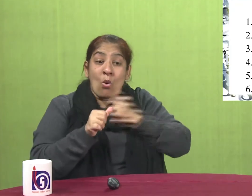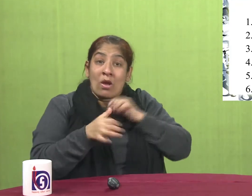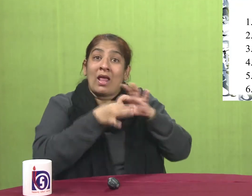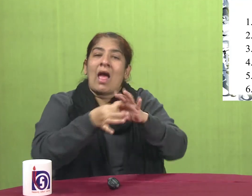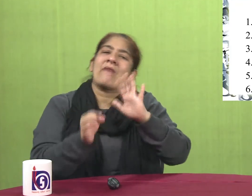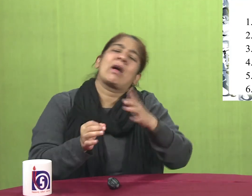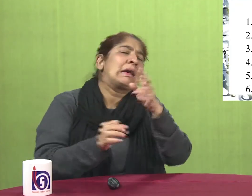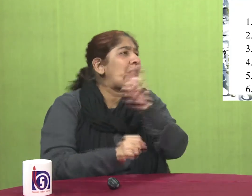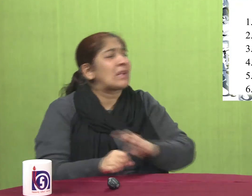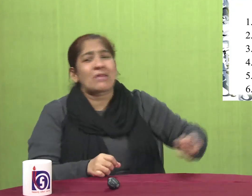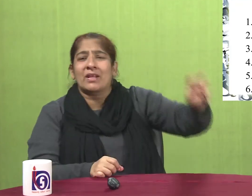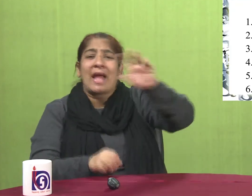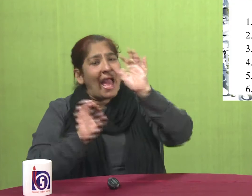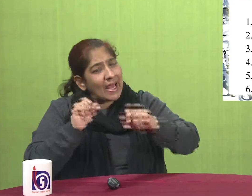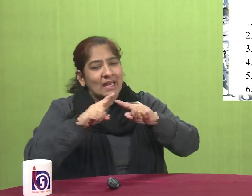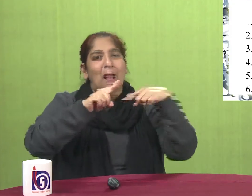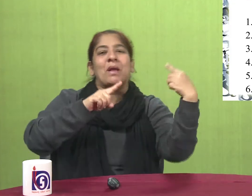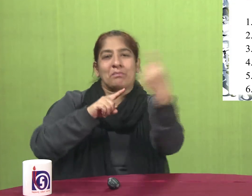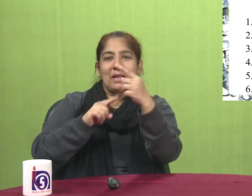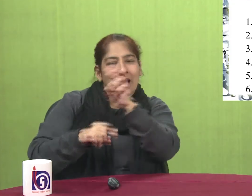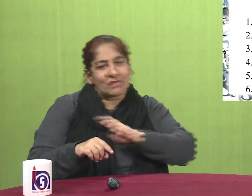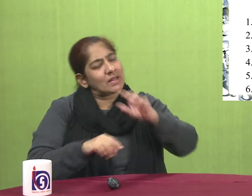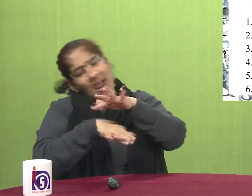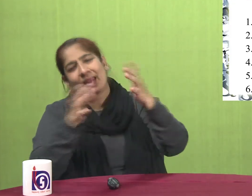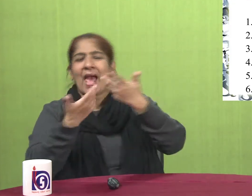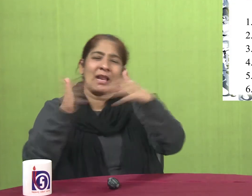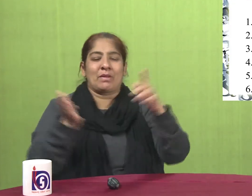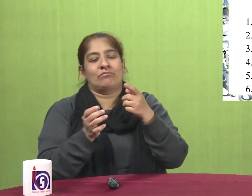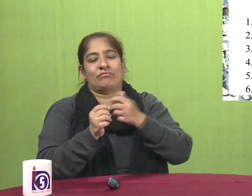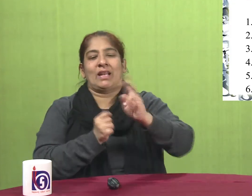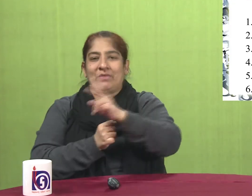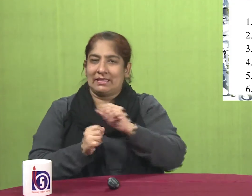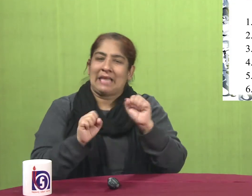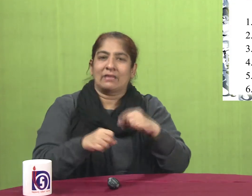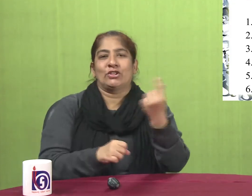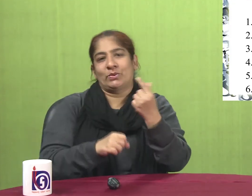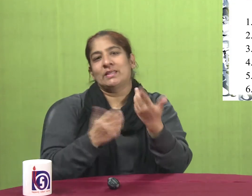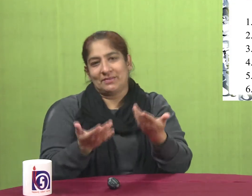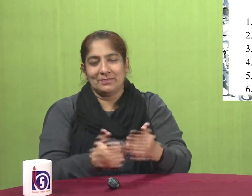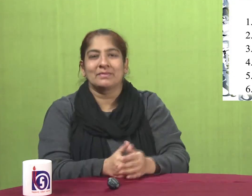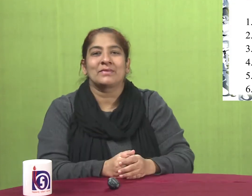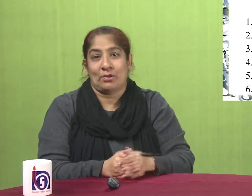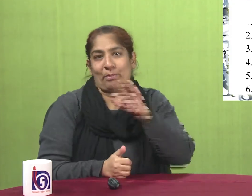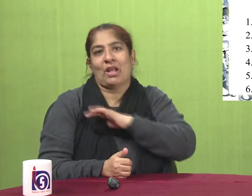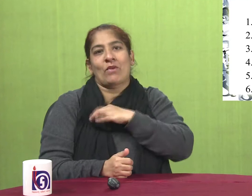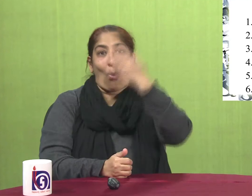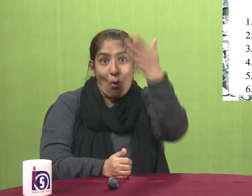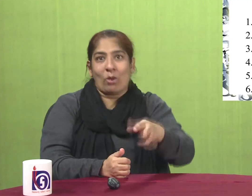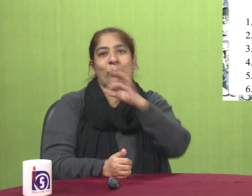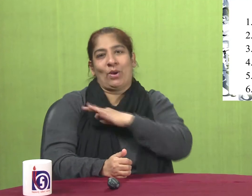worry that the money will be stolen from you. You would always have it in your e-bank.